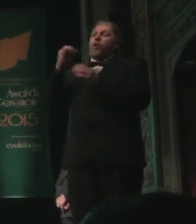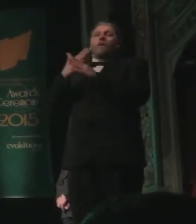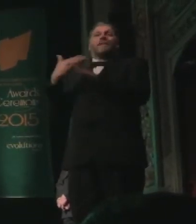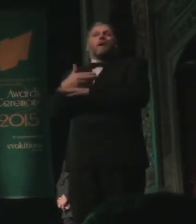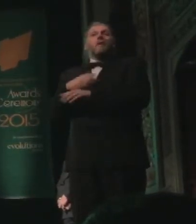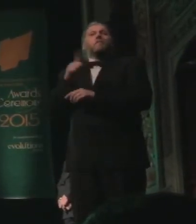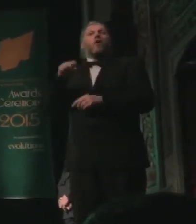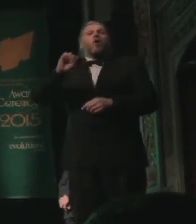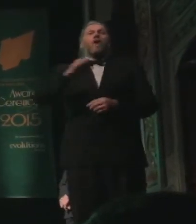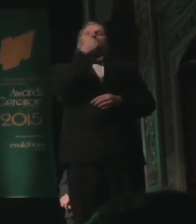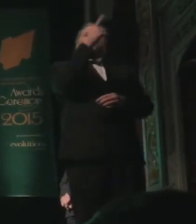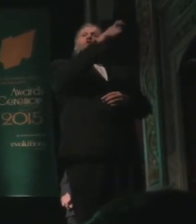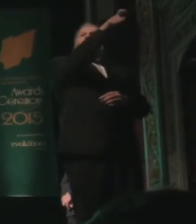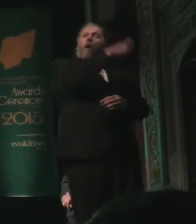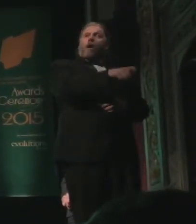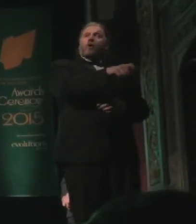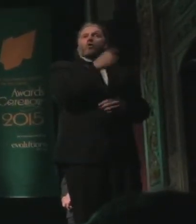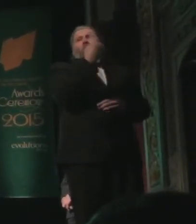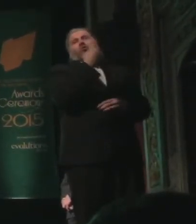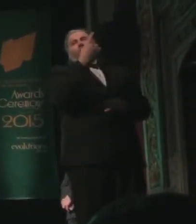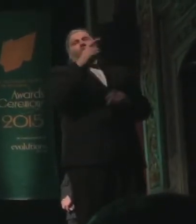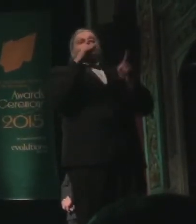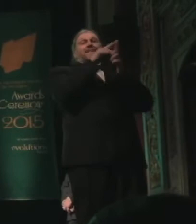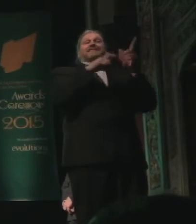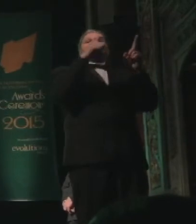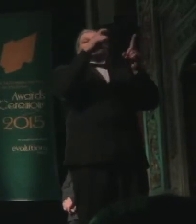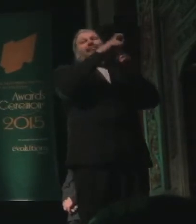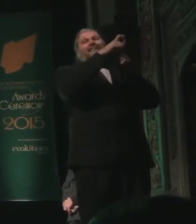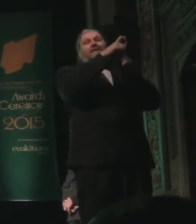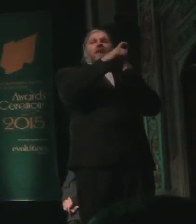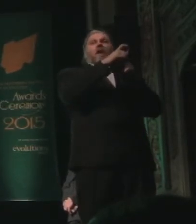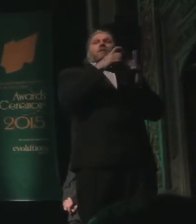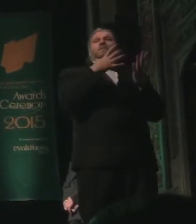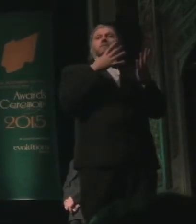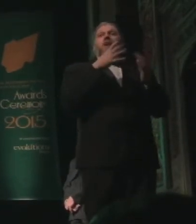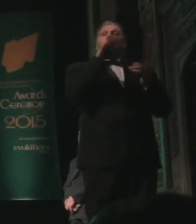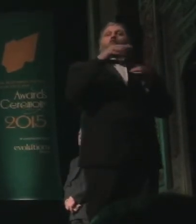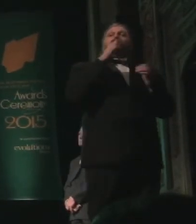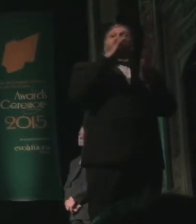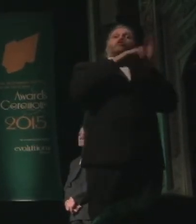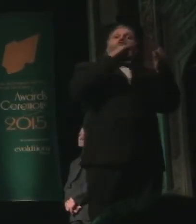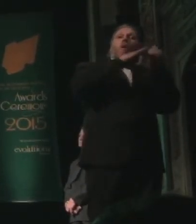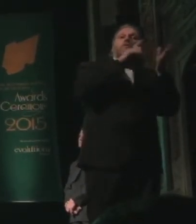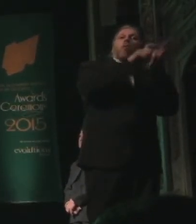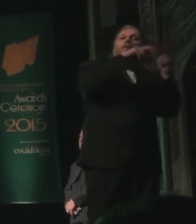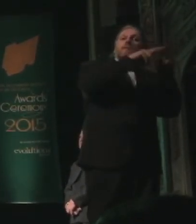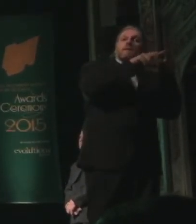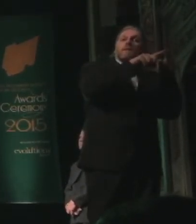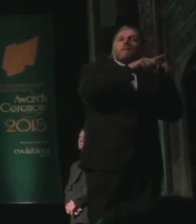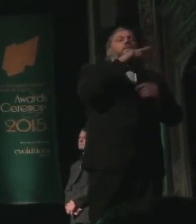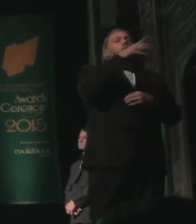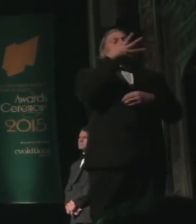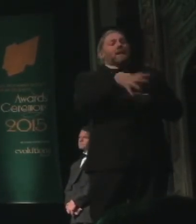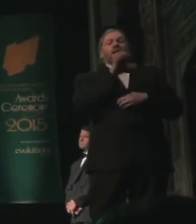time wasn't too shabby, only the great Sir David's Trials of Life. And that's really been their modus operandi of films. Post